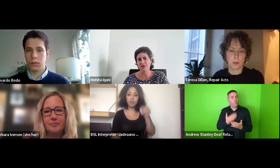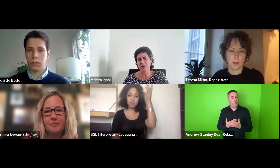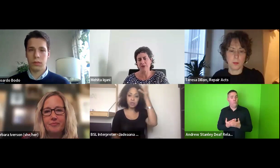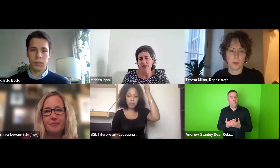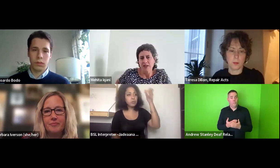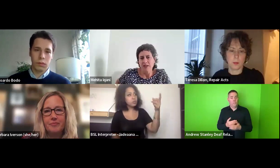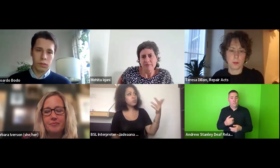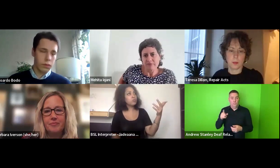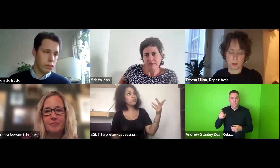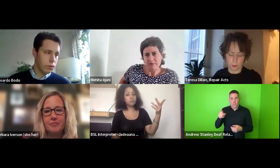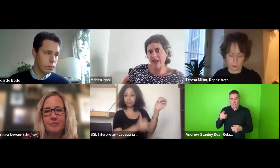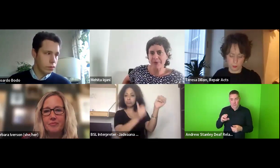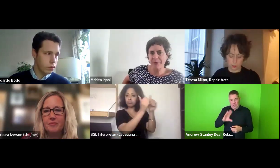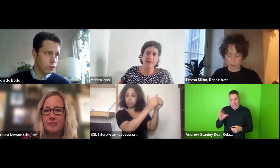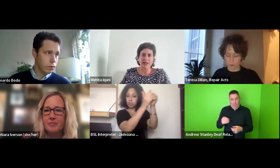and to